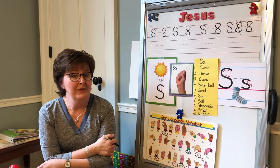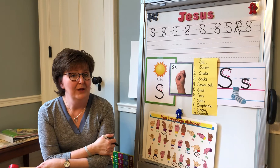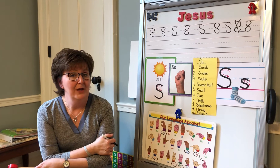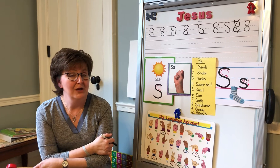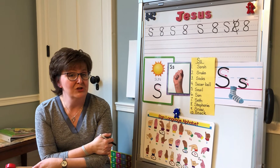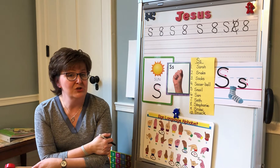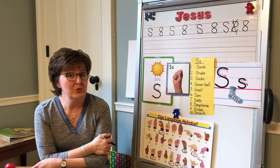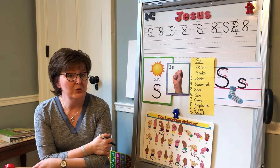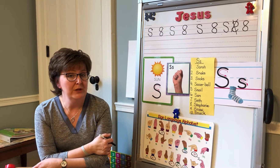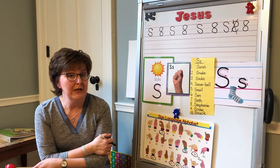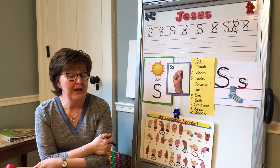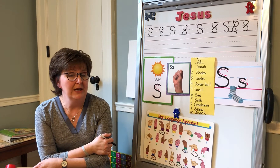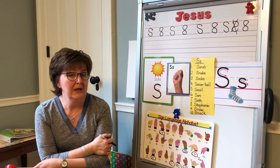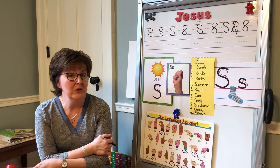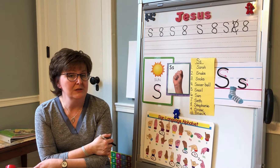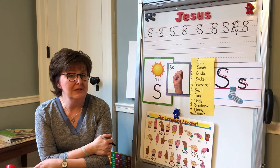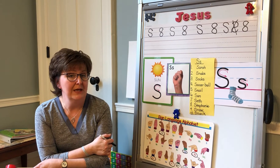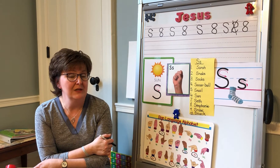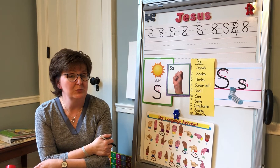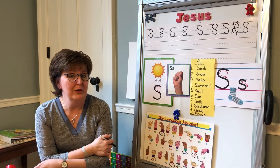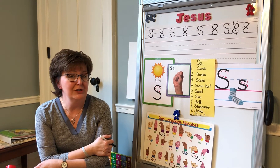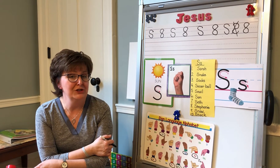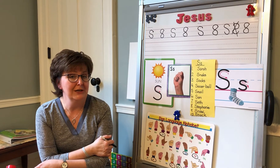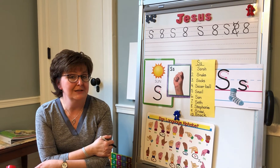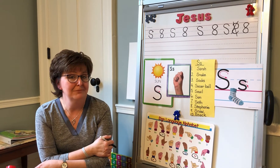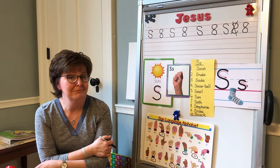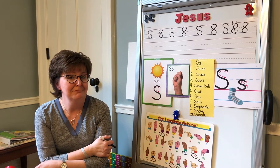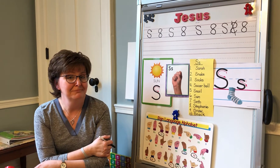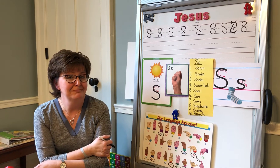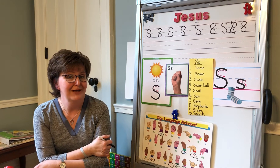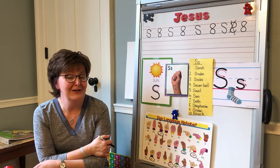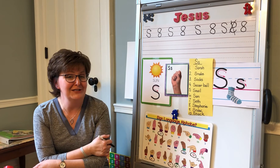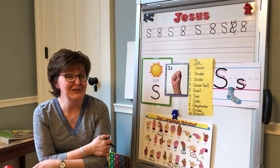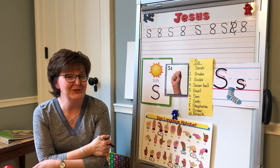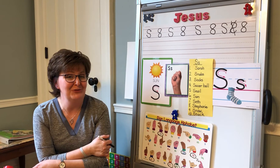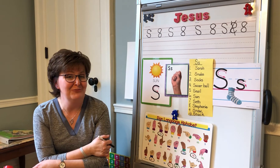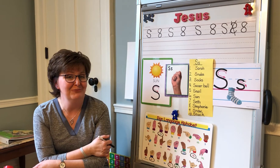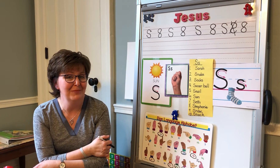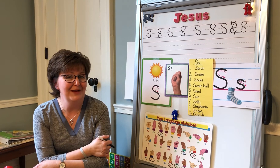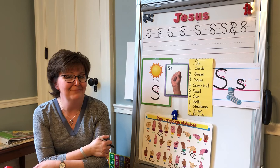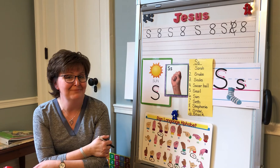a story and a little science project. I'll see you soon. Bye-bye.